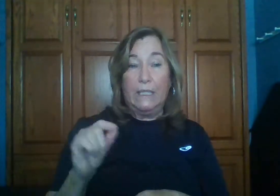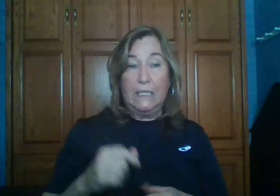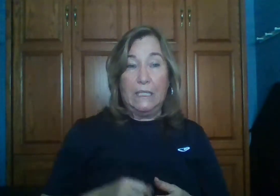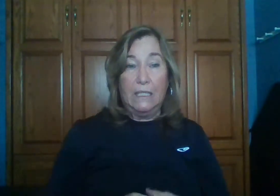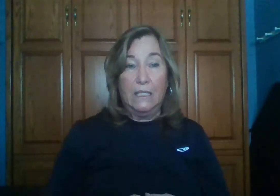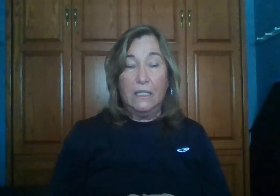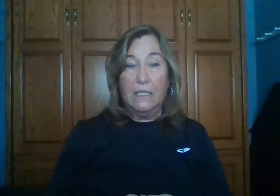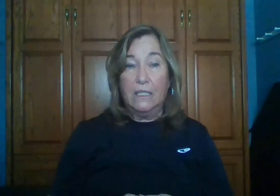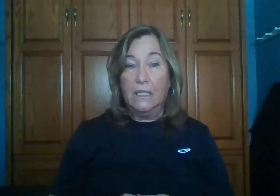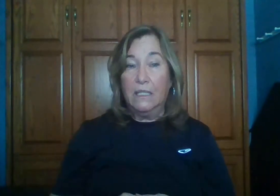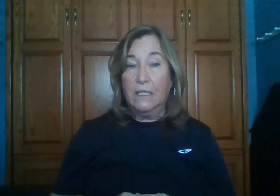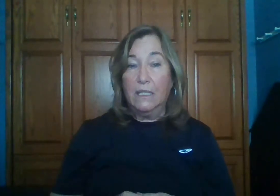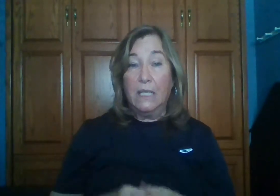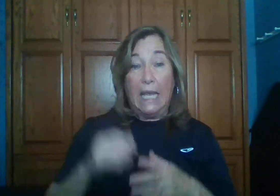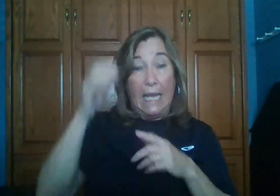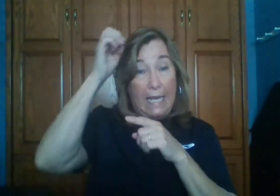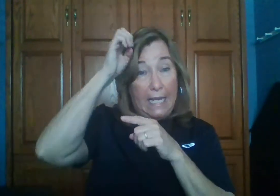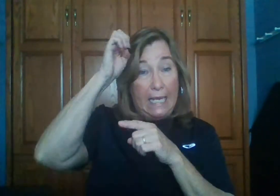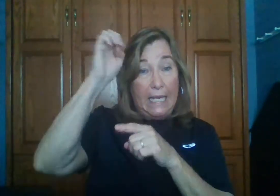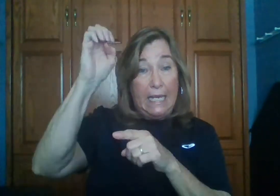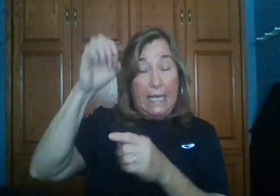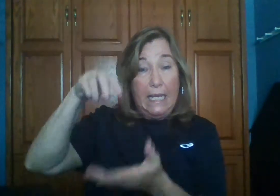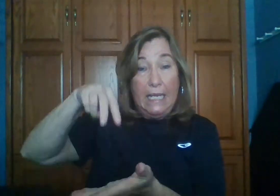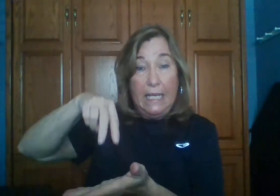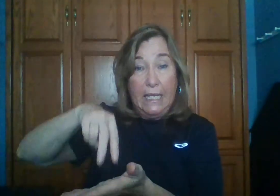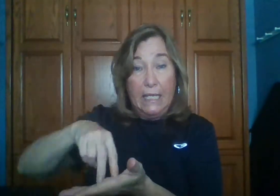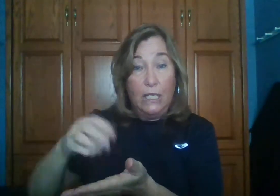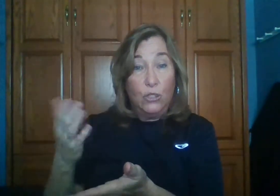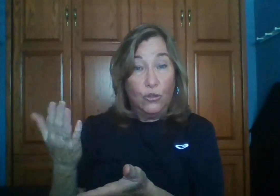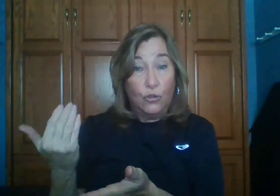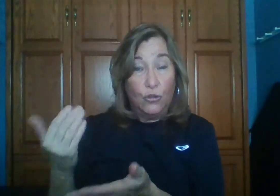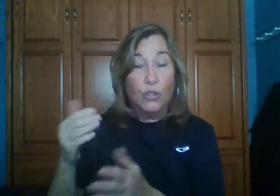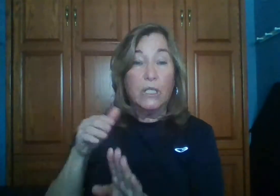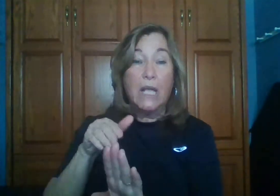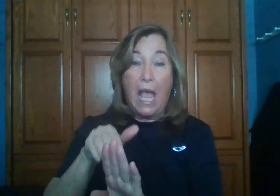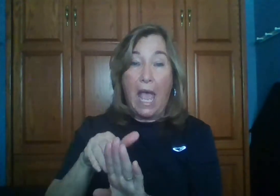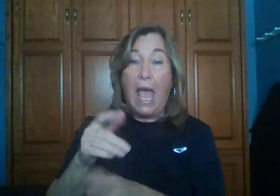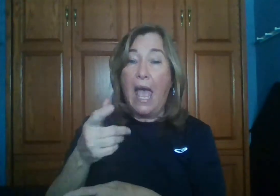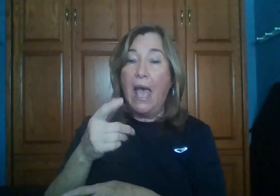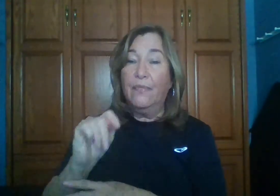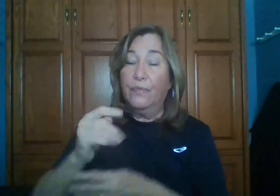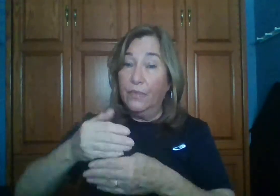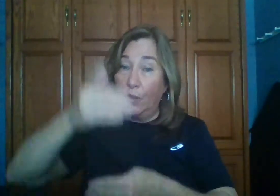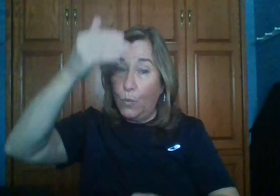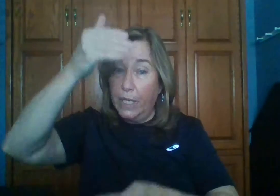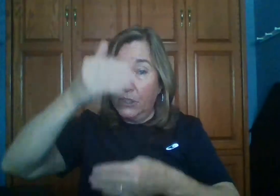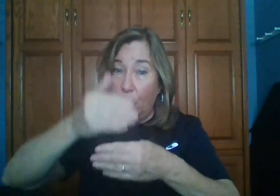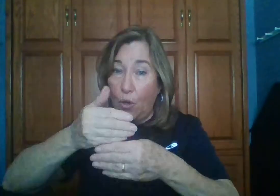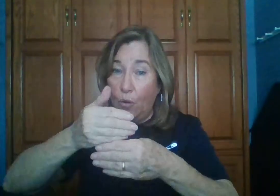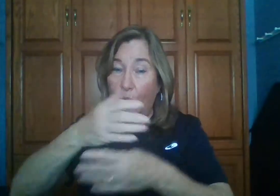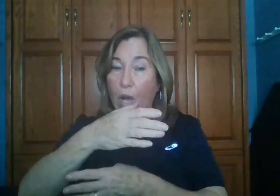He stood at the window and watched the animals play.